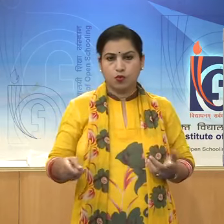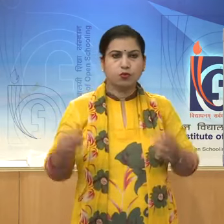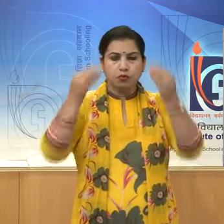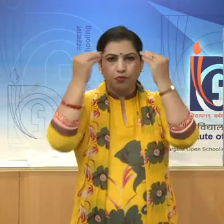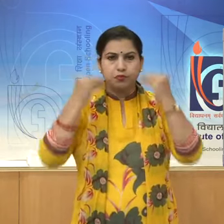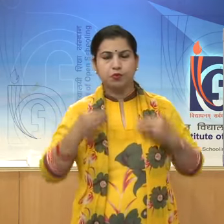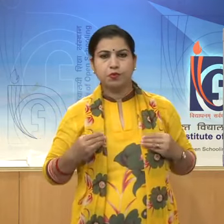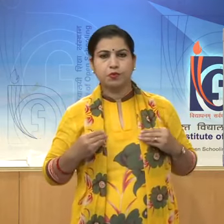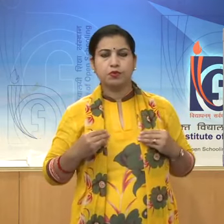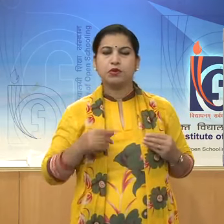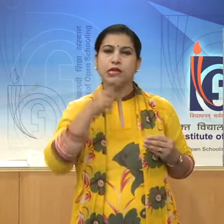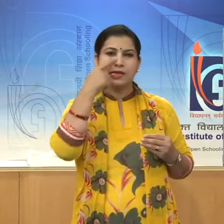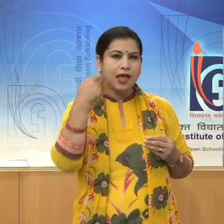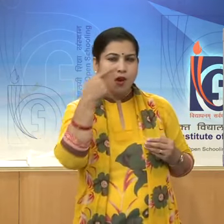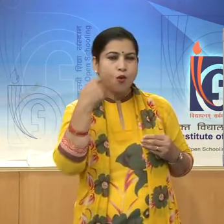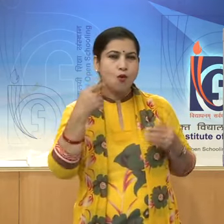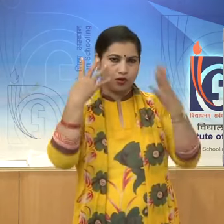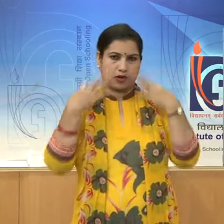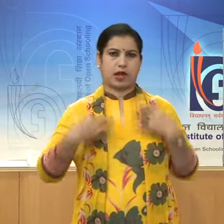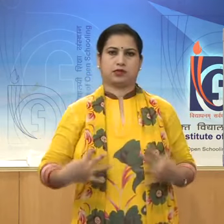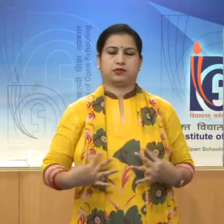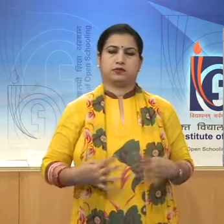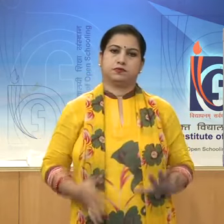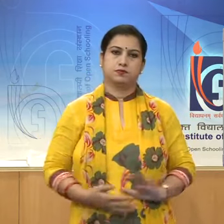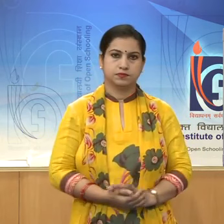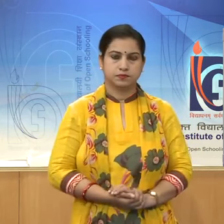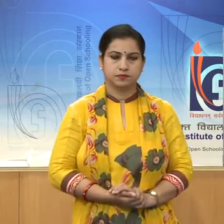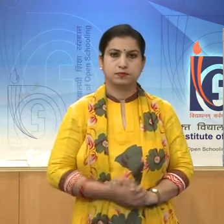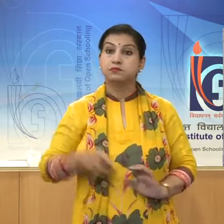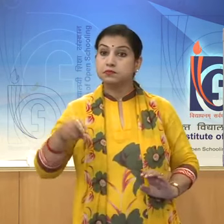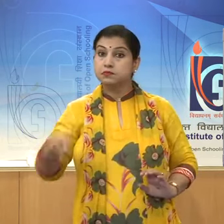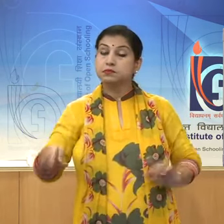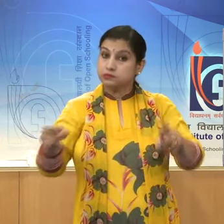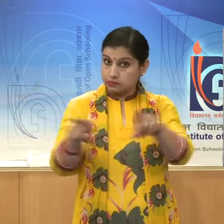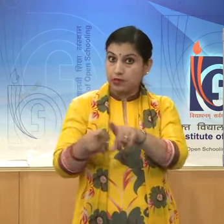wearing yellow dress, which also